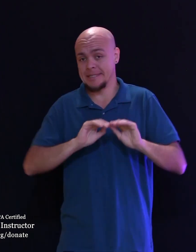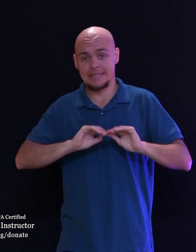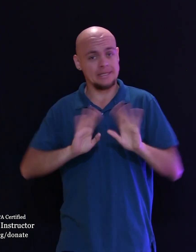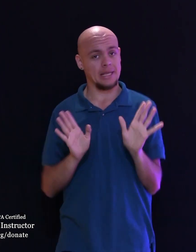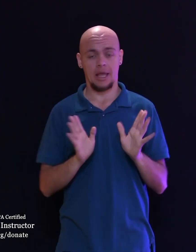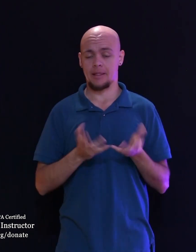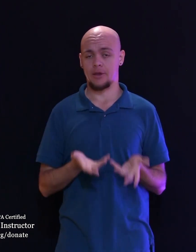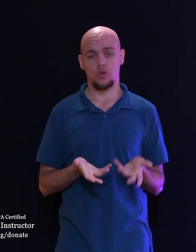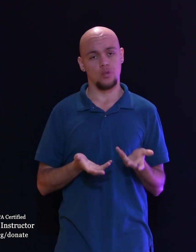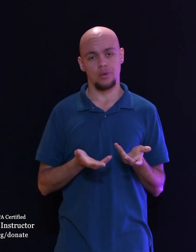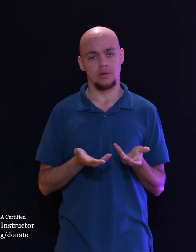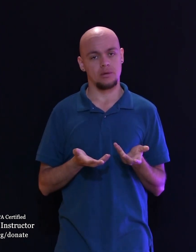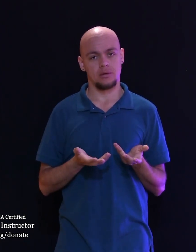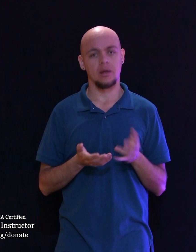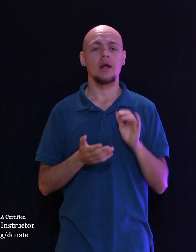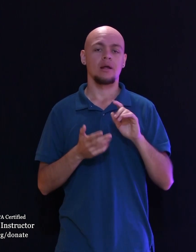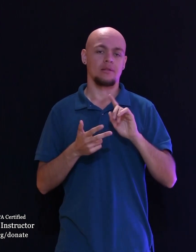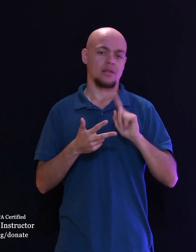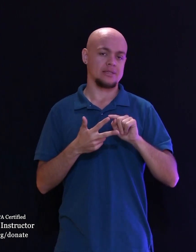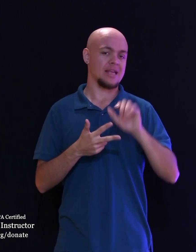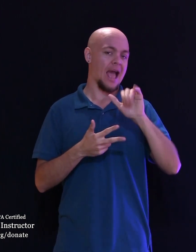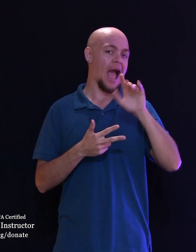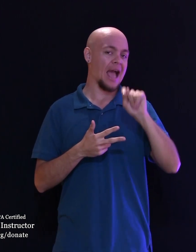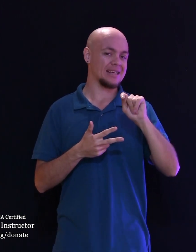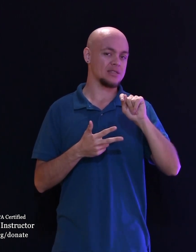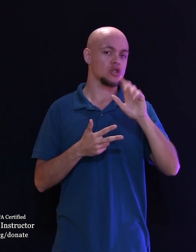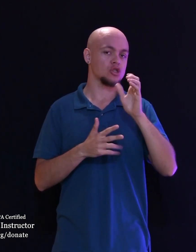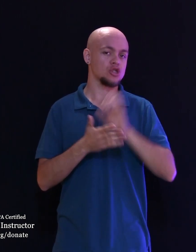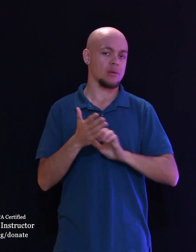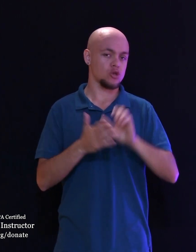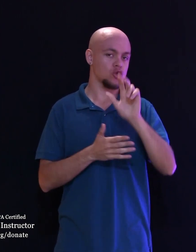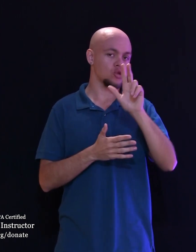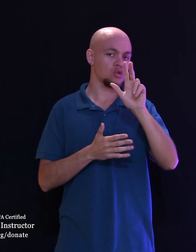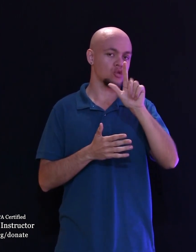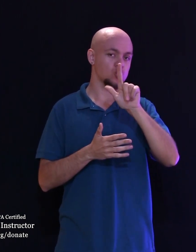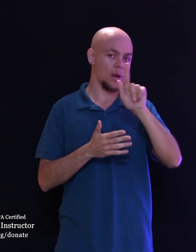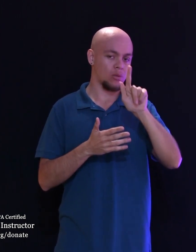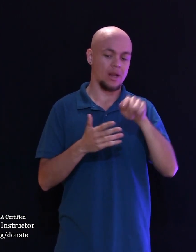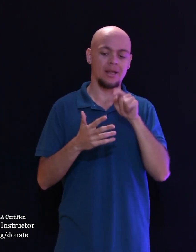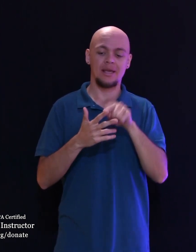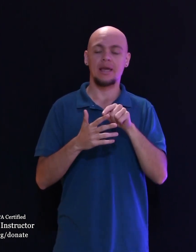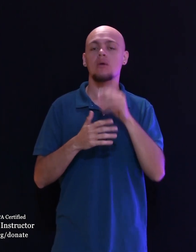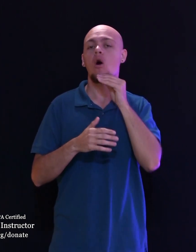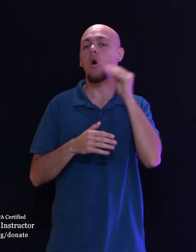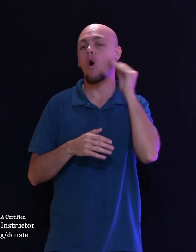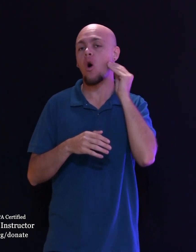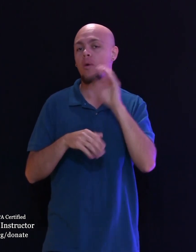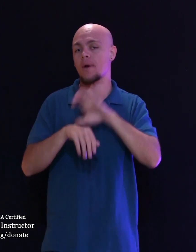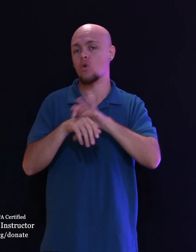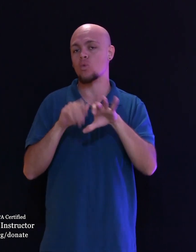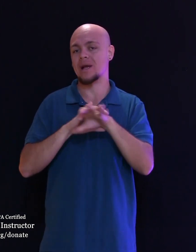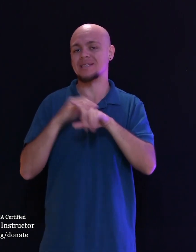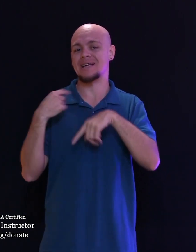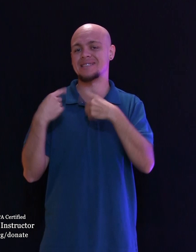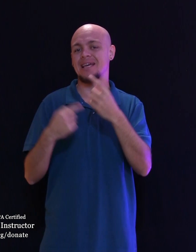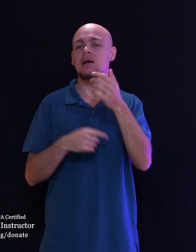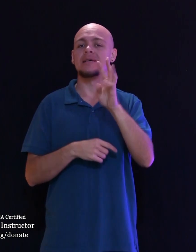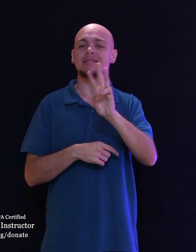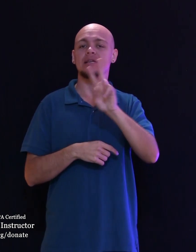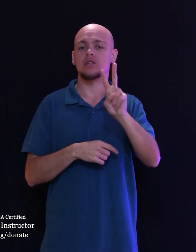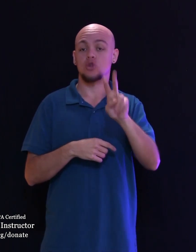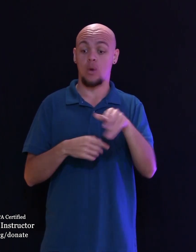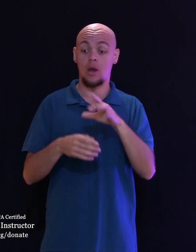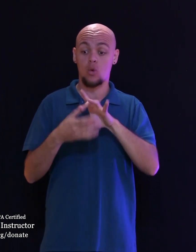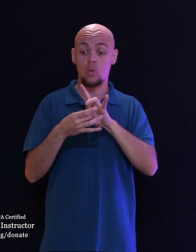62 CE for that. Shortly after being released, he's rearrested in 66 CE, but we don't know